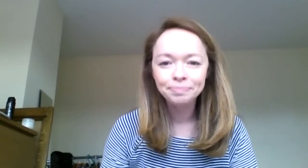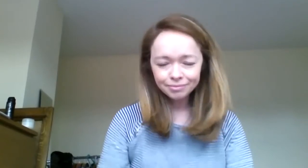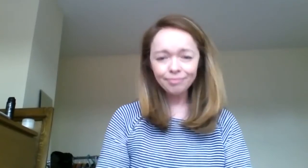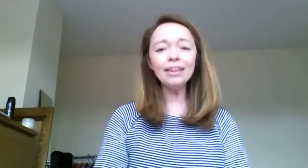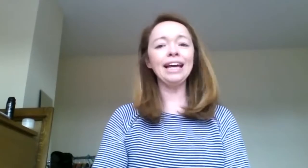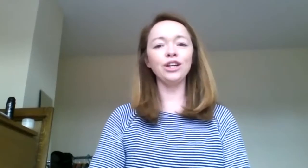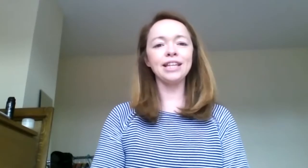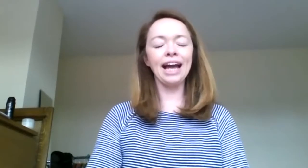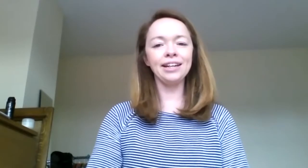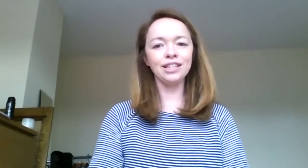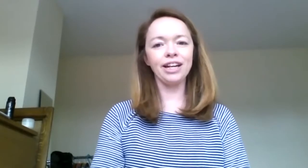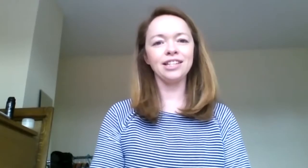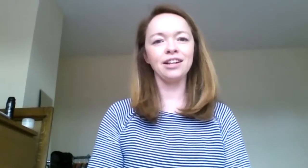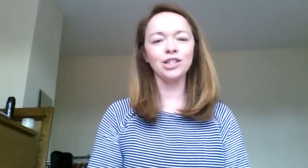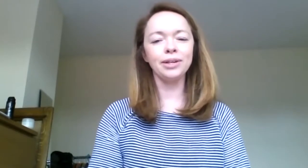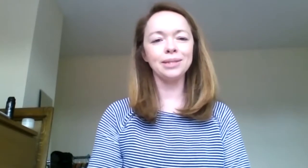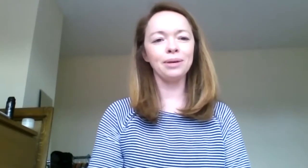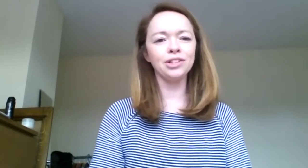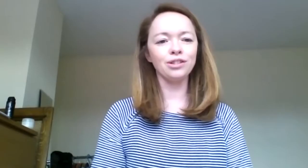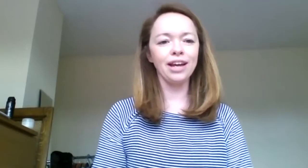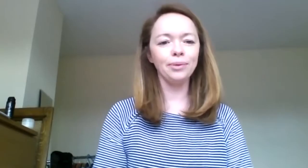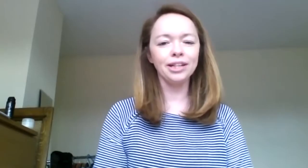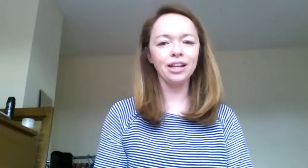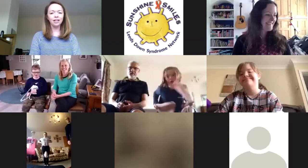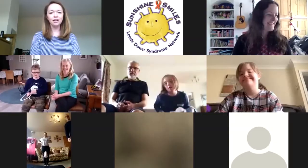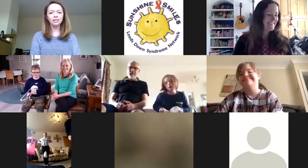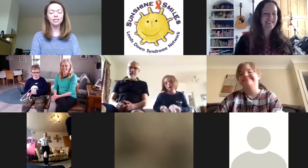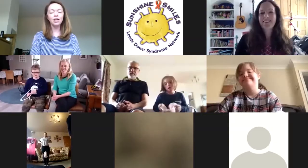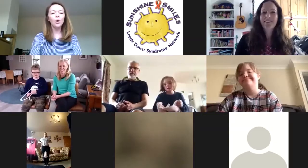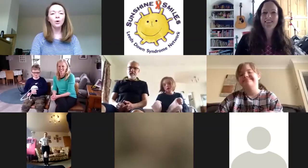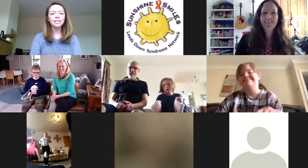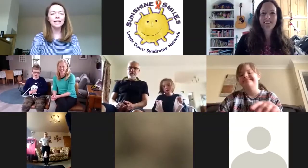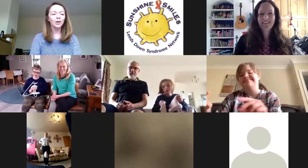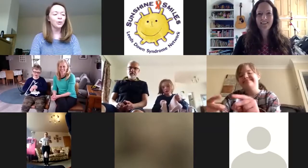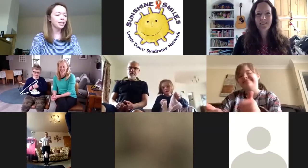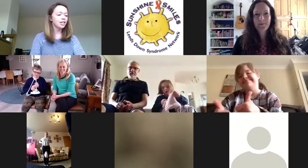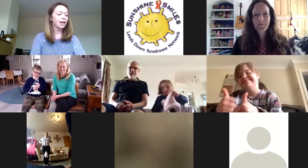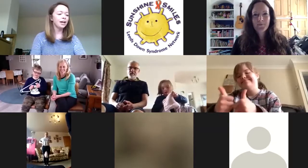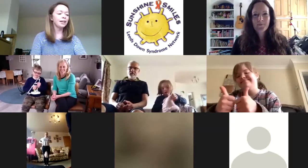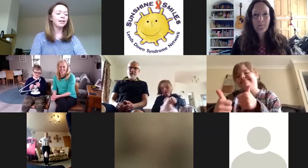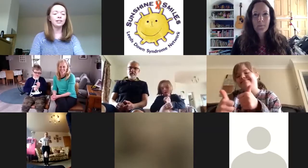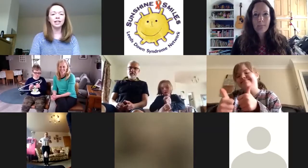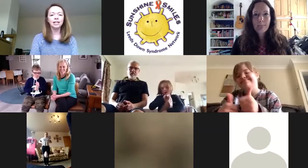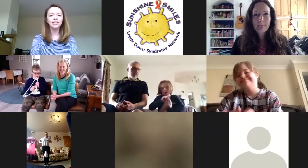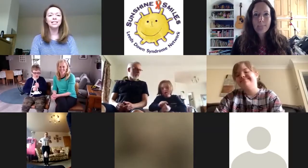well. It looks like Eleanor's ready to dance to it as well, which is great. We'd love you to dance or sing along with us, okay?